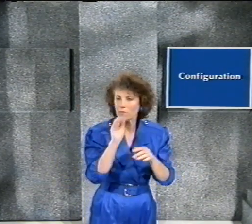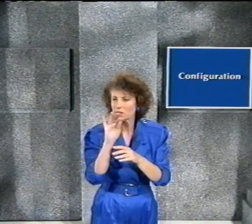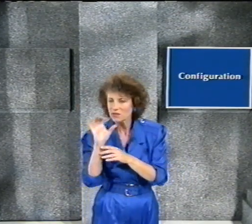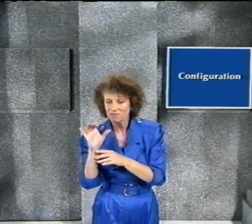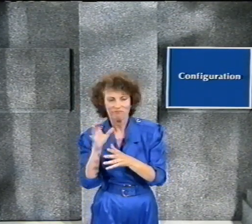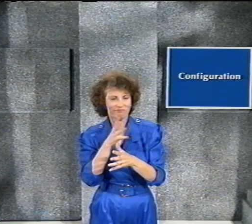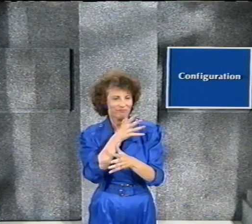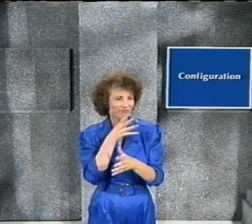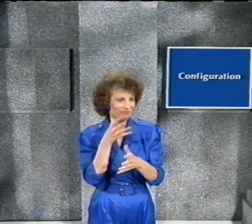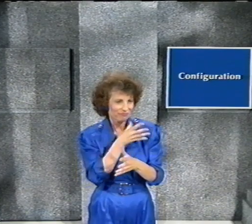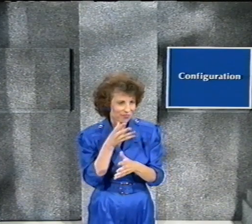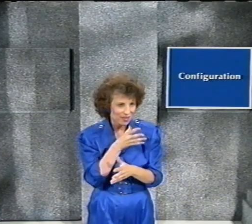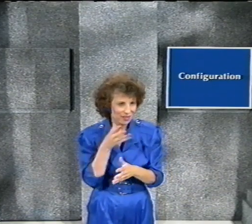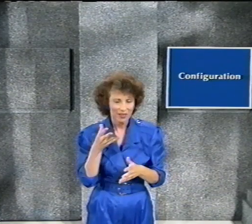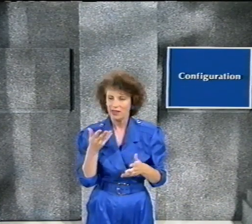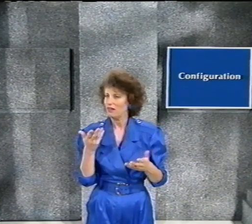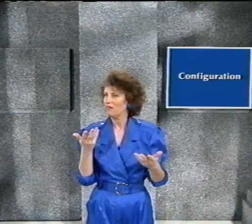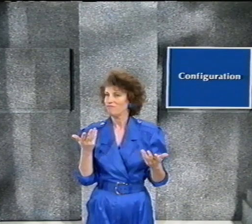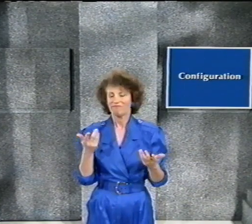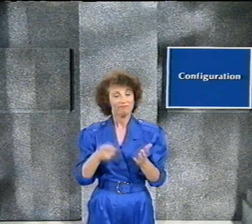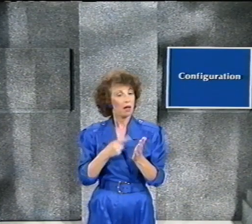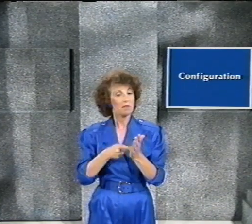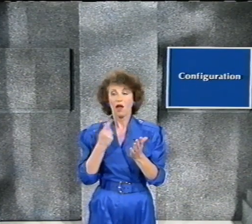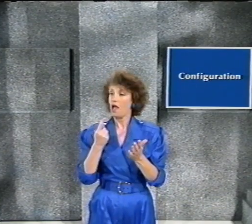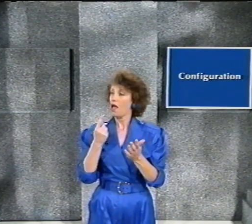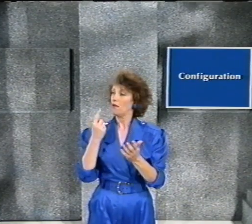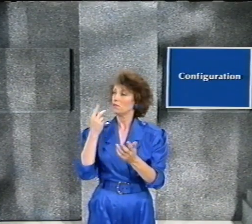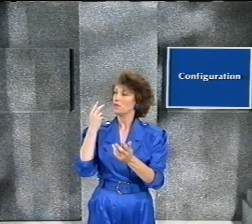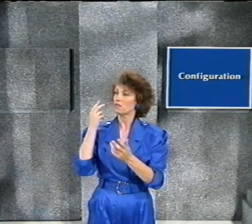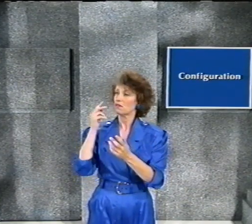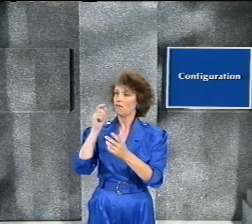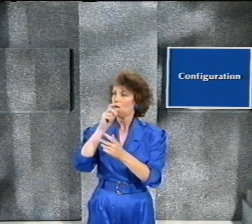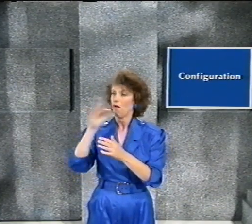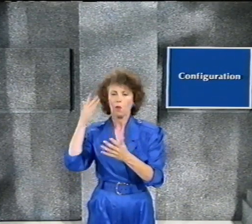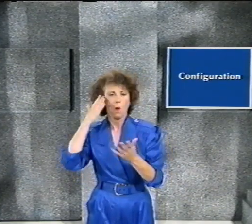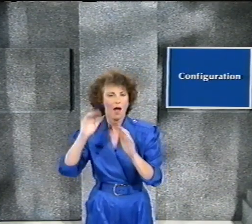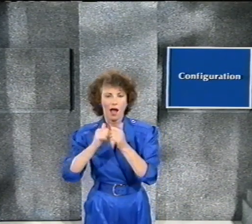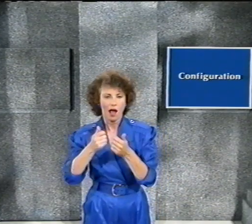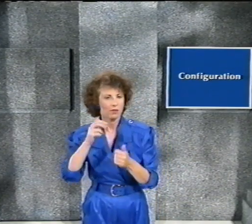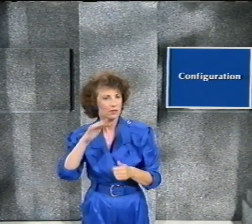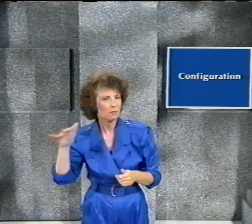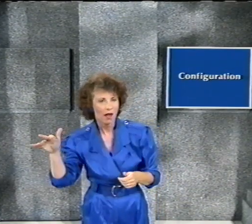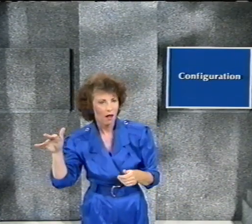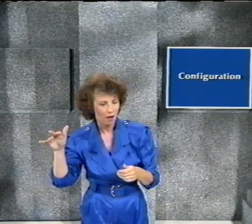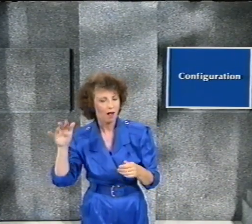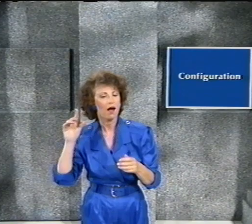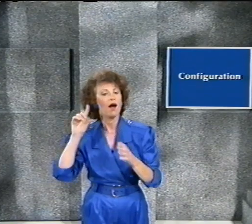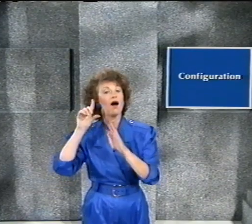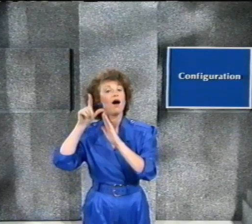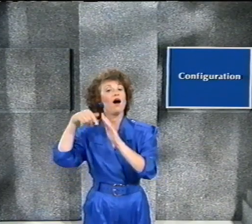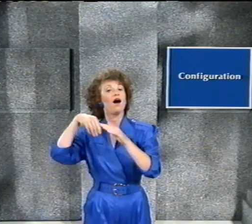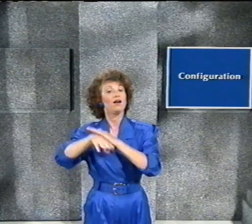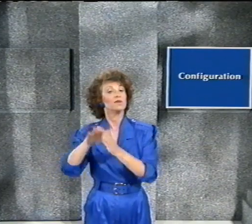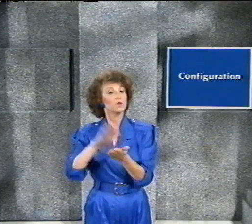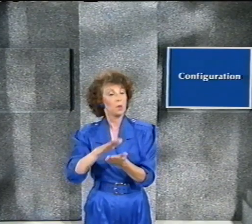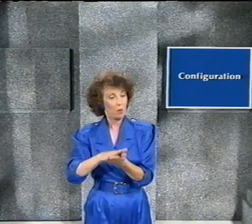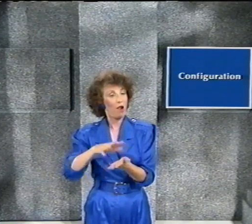of English, maybe are sloppy. And when they finally learn to read and make the connection with English